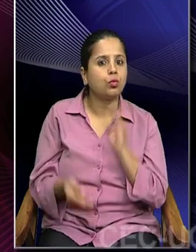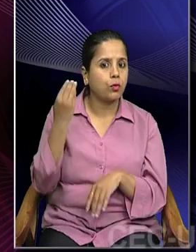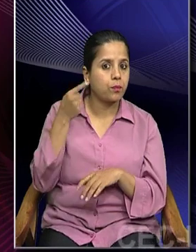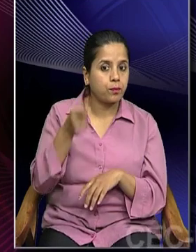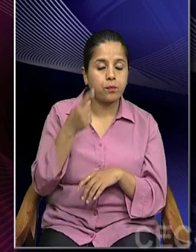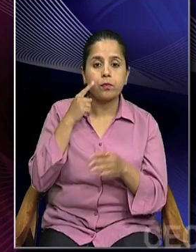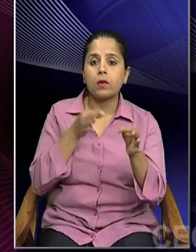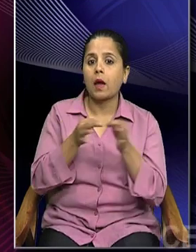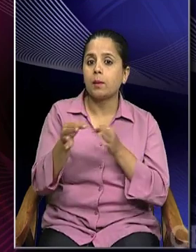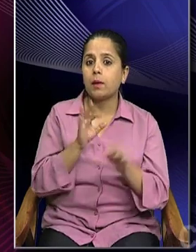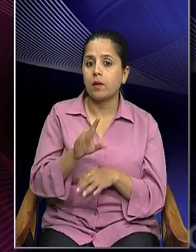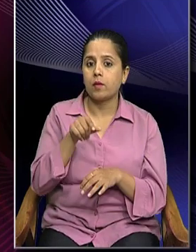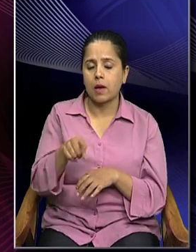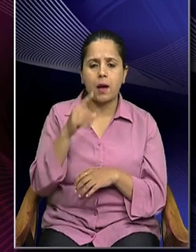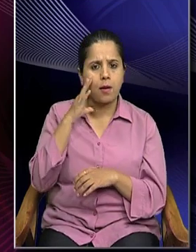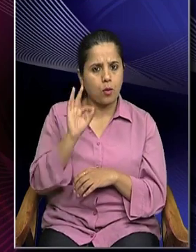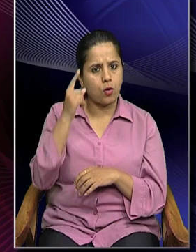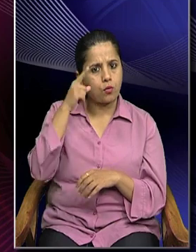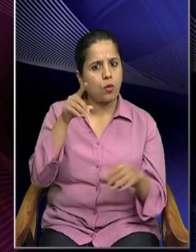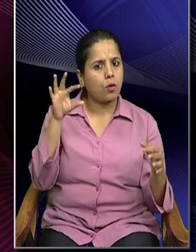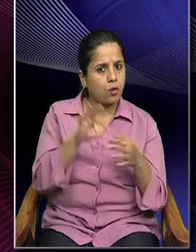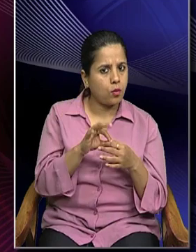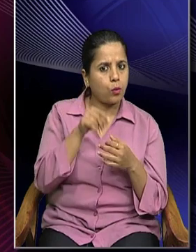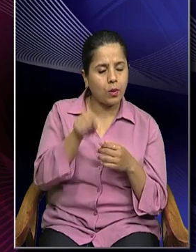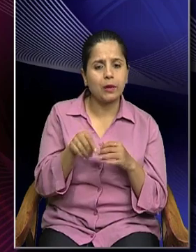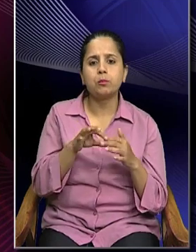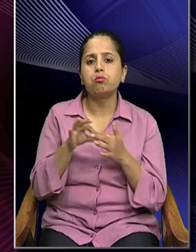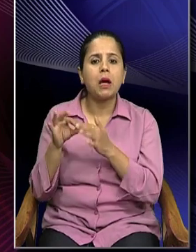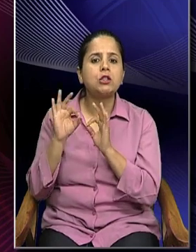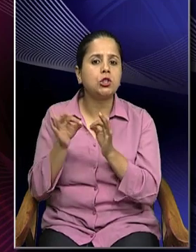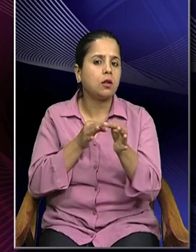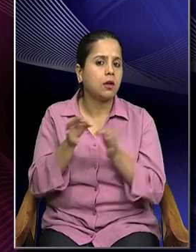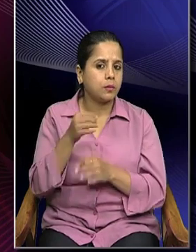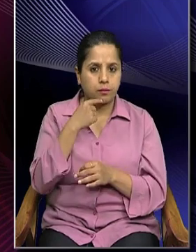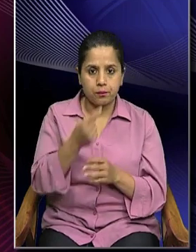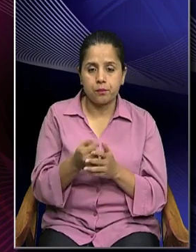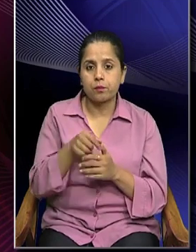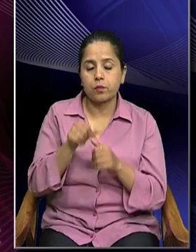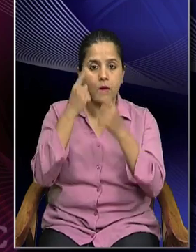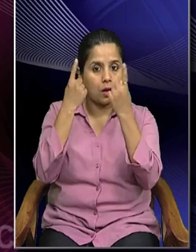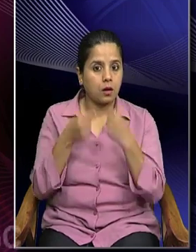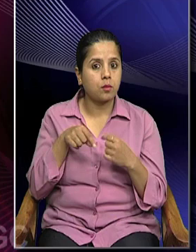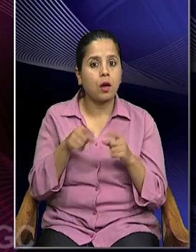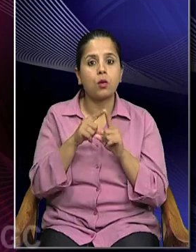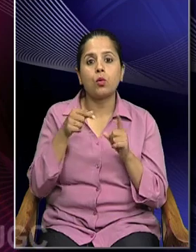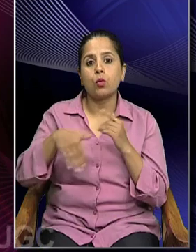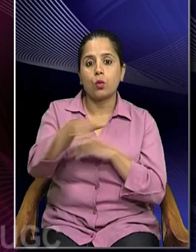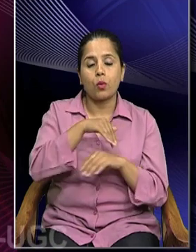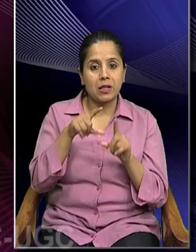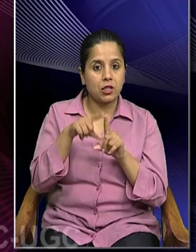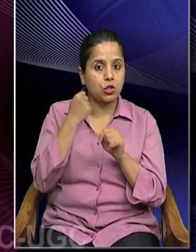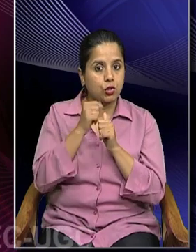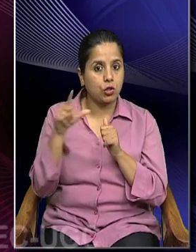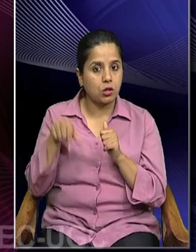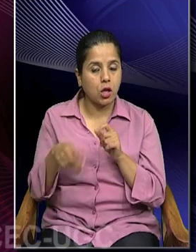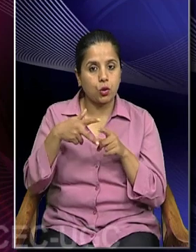an explanation which is relevant to this and makes a special mention here, that assessment conducted during the digital tools